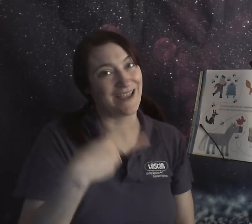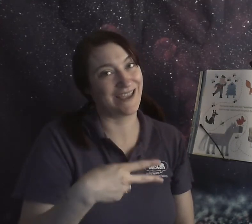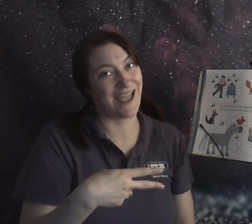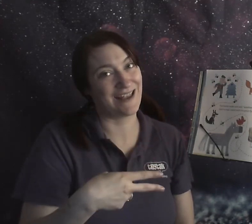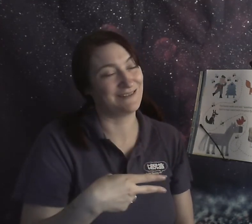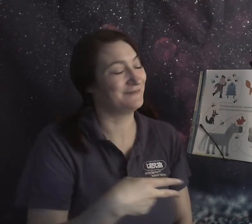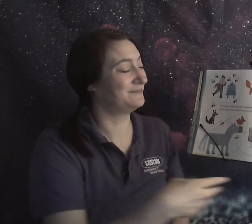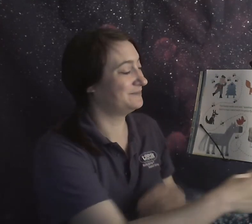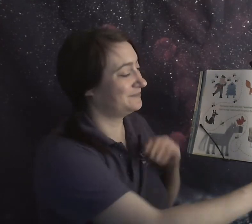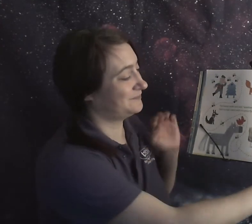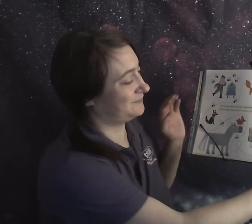again.